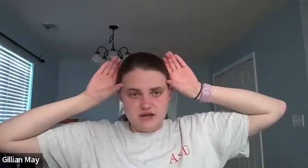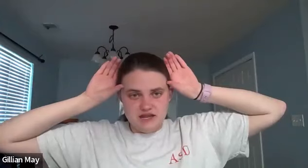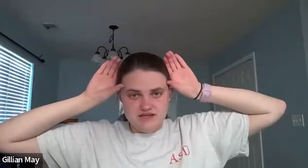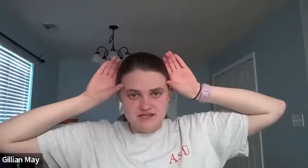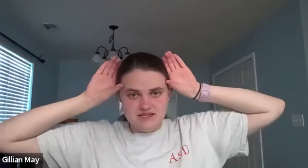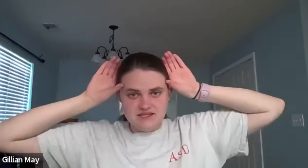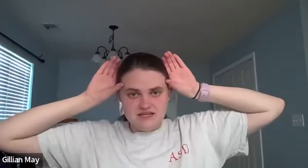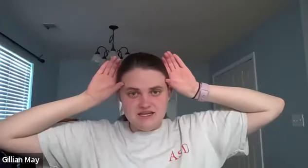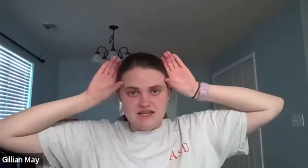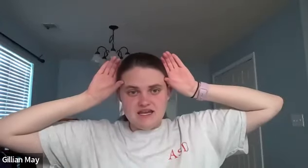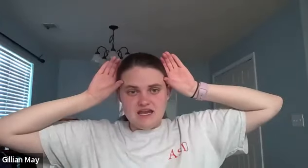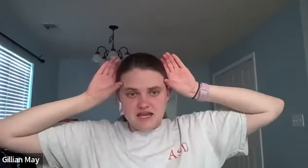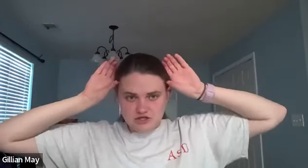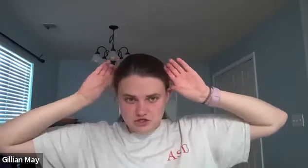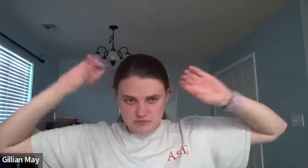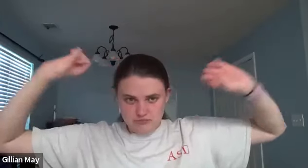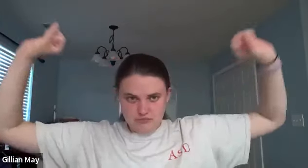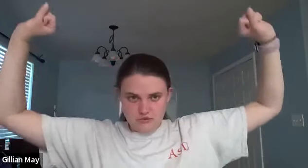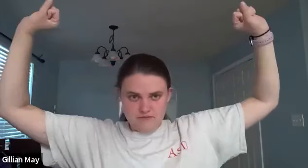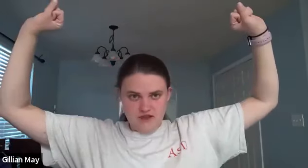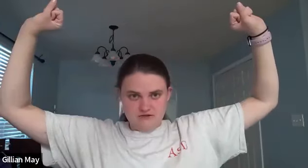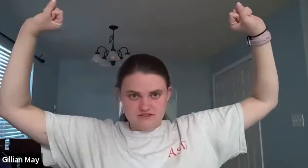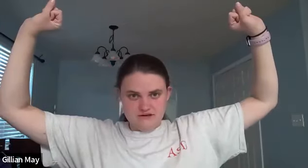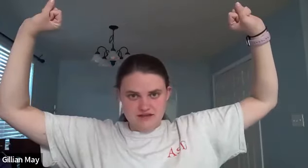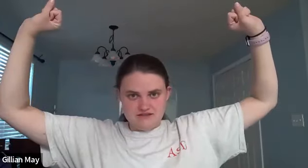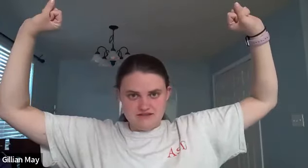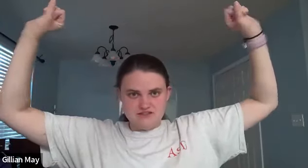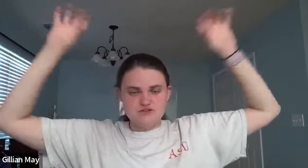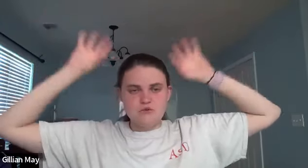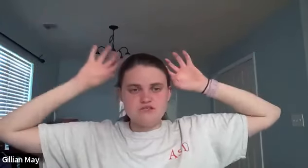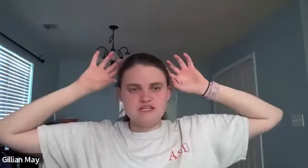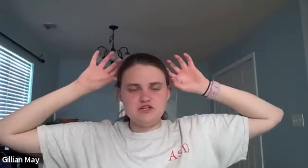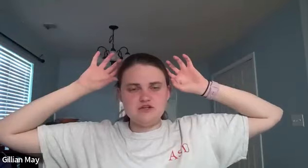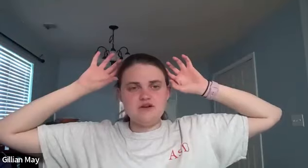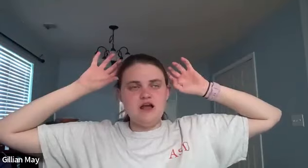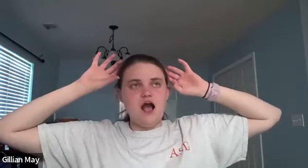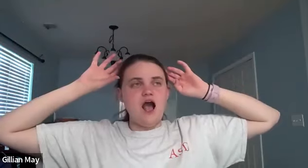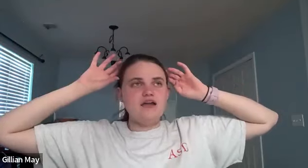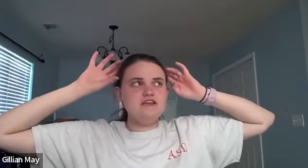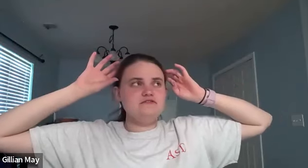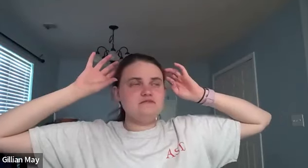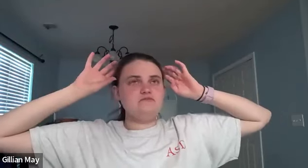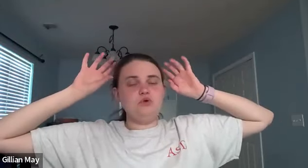head. And you're going to pull them out to an S. So it's almost like I think of